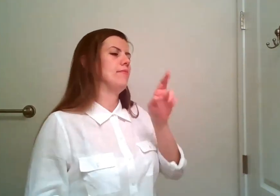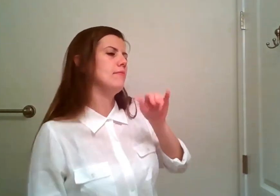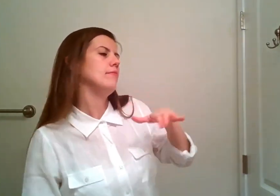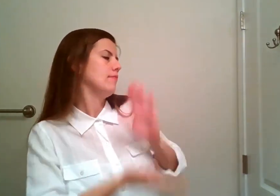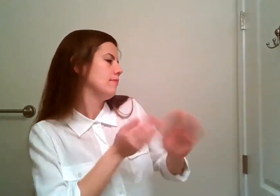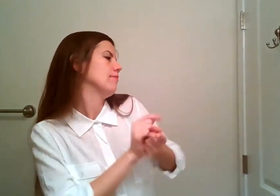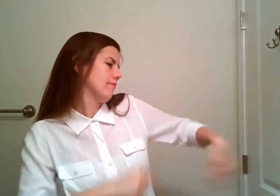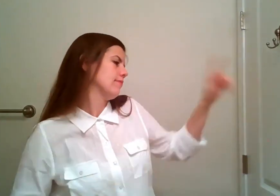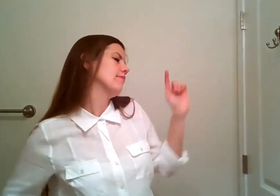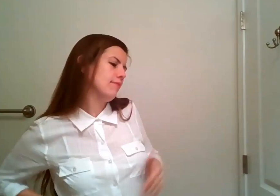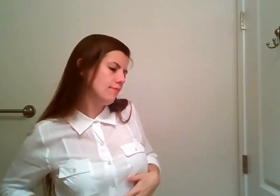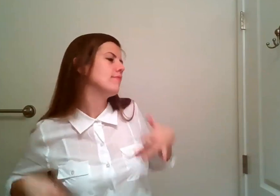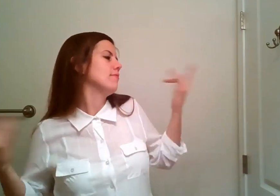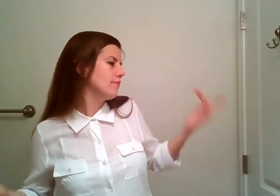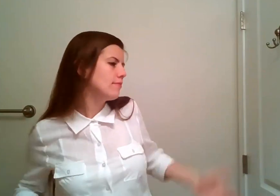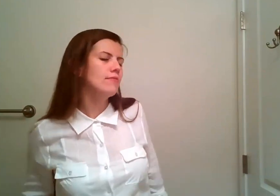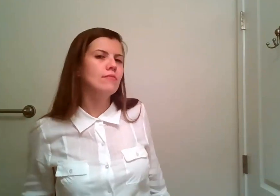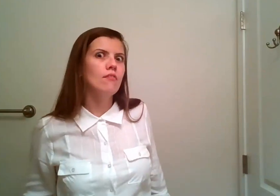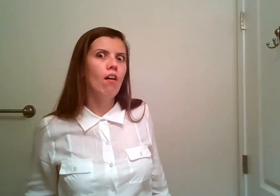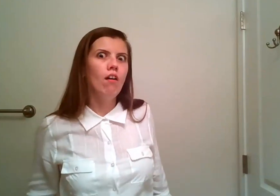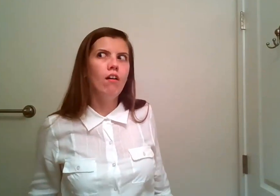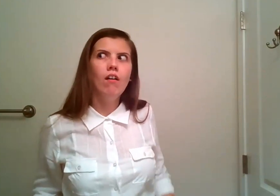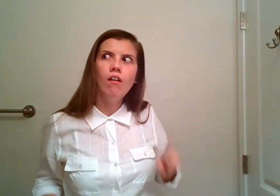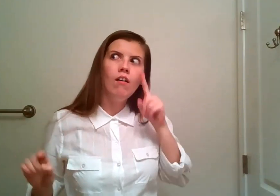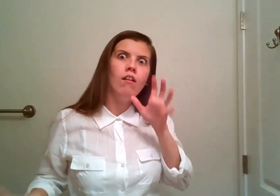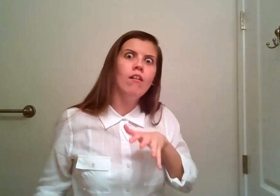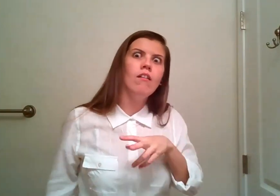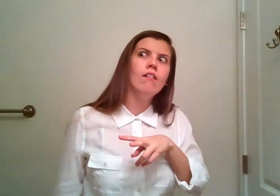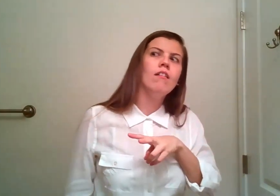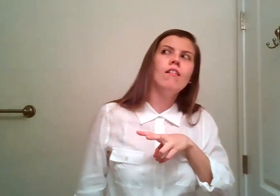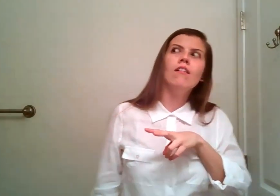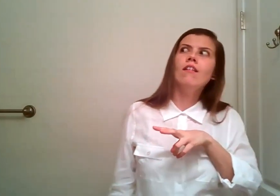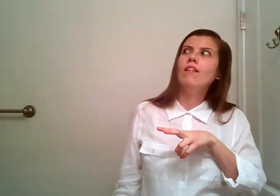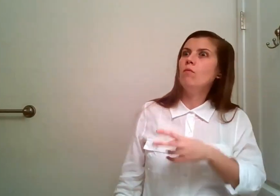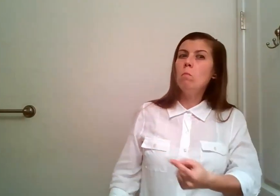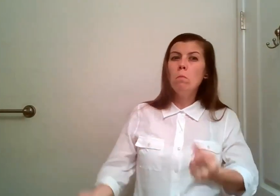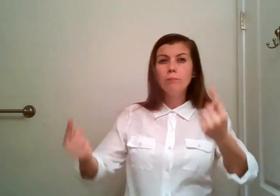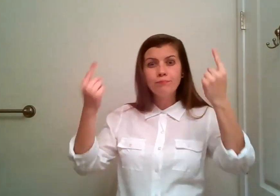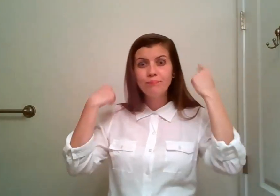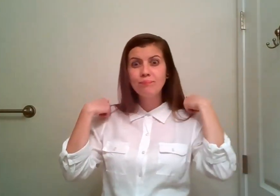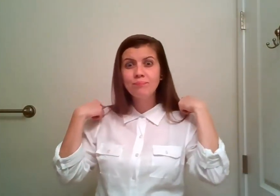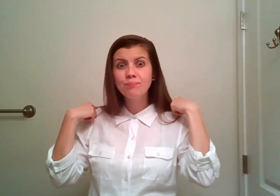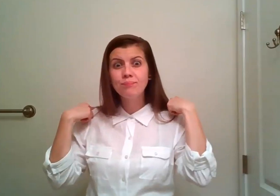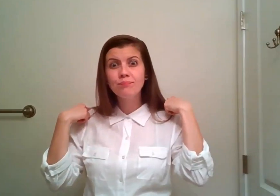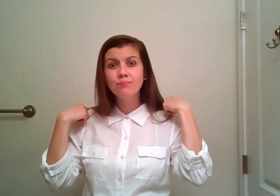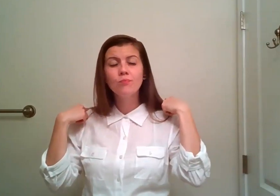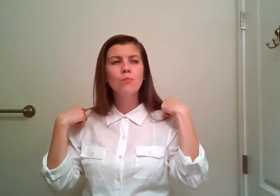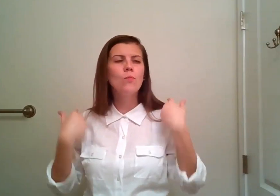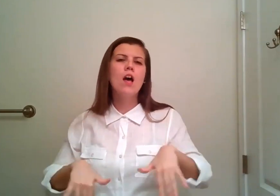"Hi, what's up? My name is so-and-so, what's up?" So quickly. They signed it so effortlessly, and it just